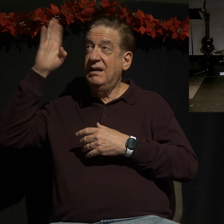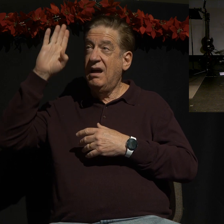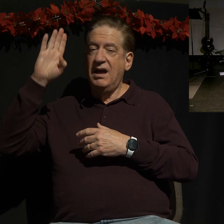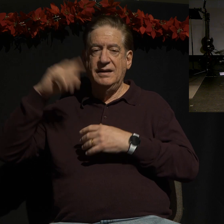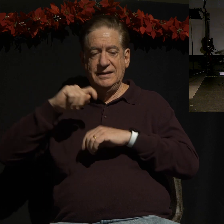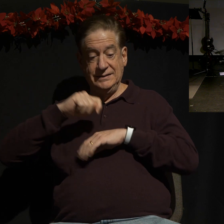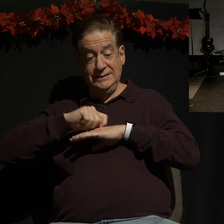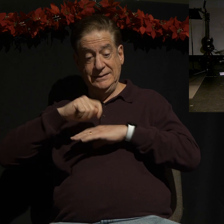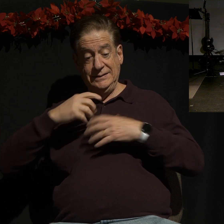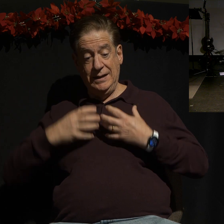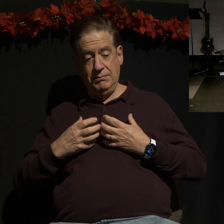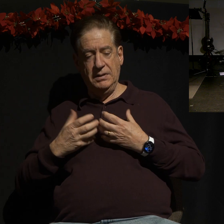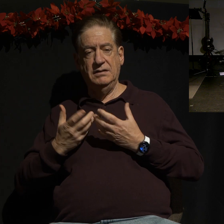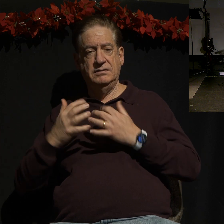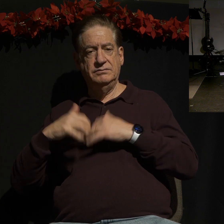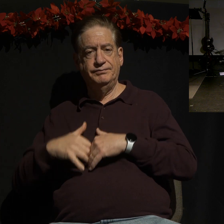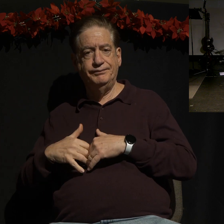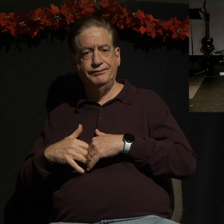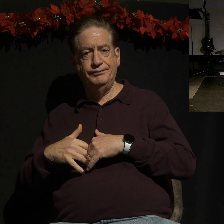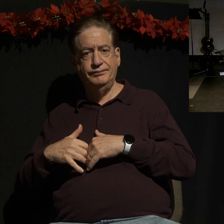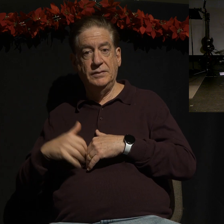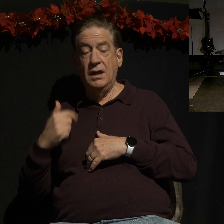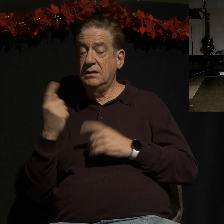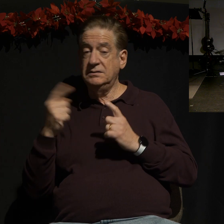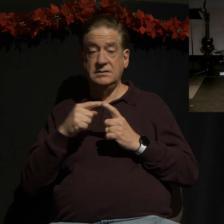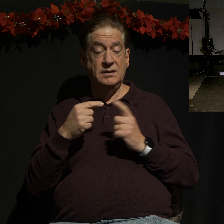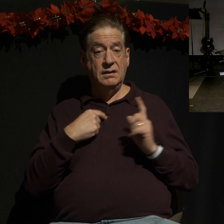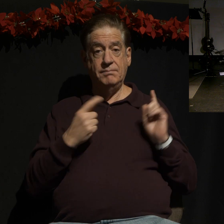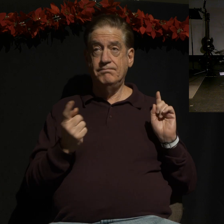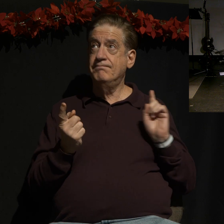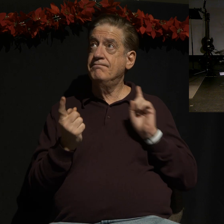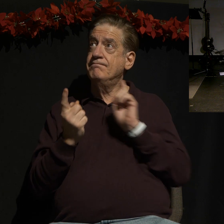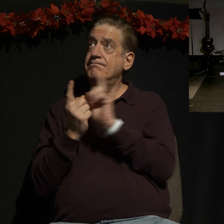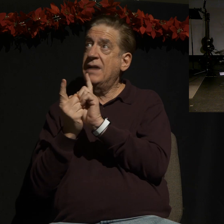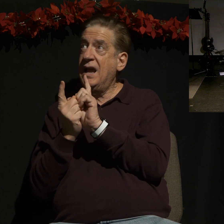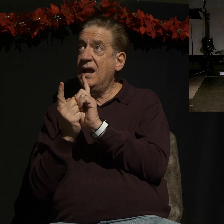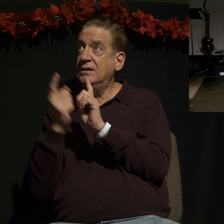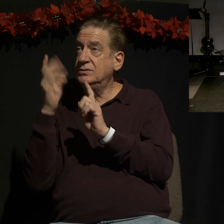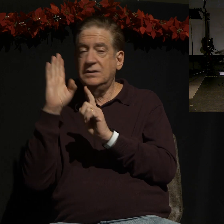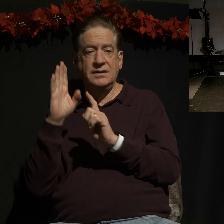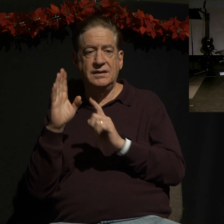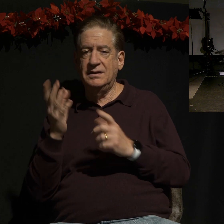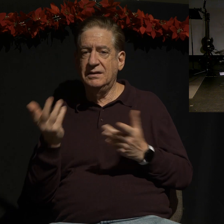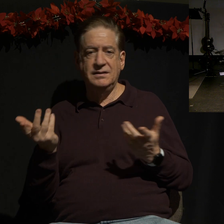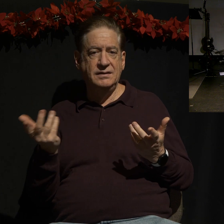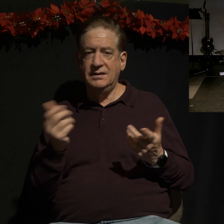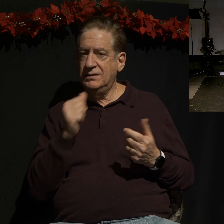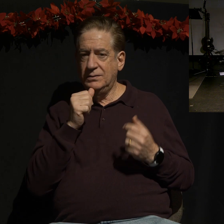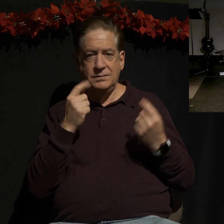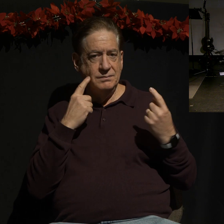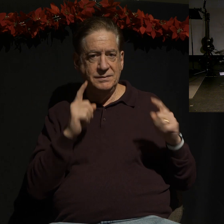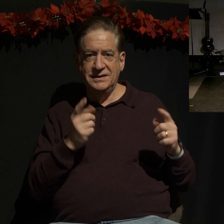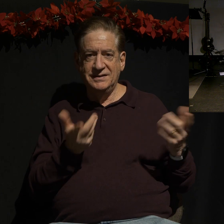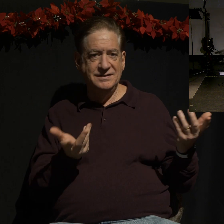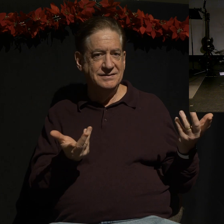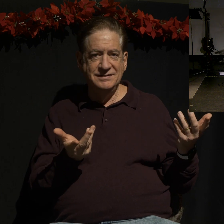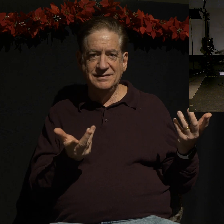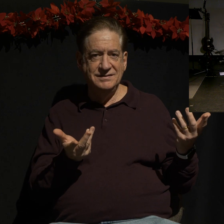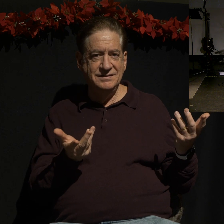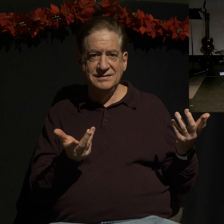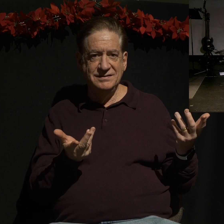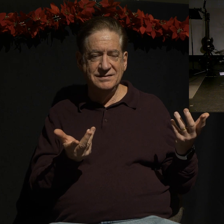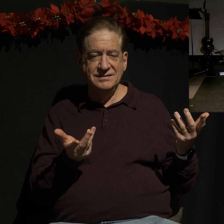in ruins. And until I go back to God, I don't make it there. I have